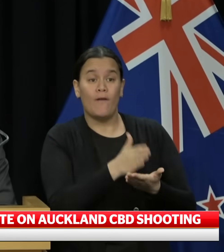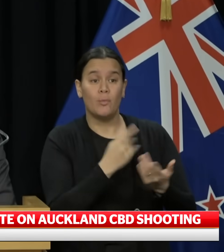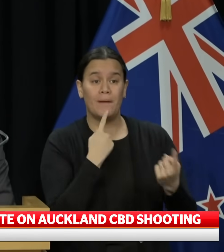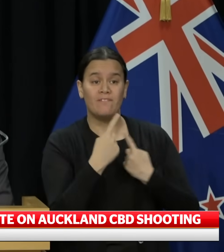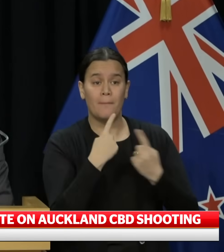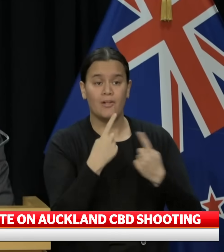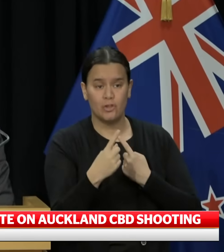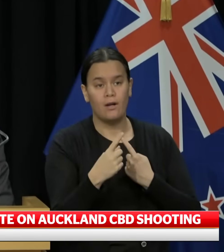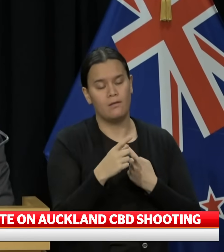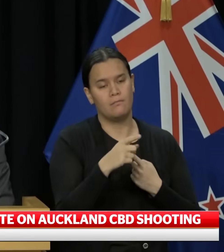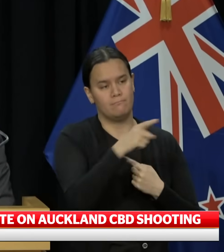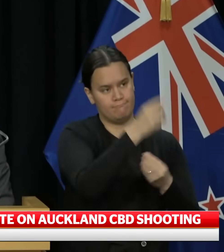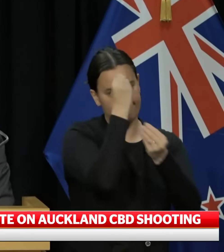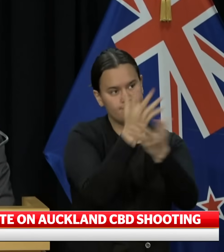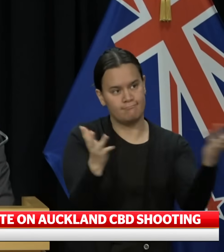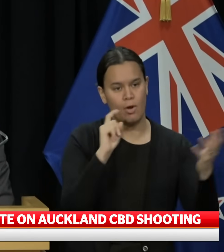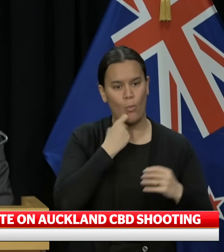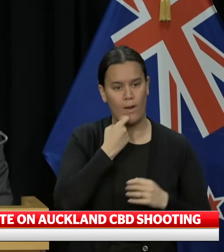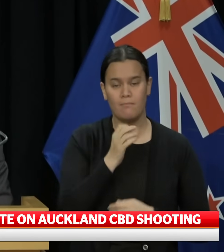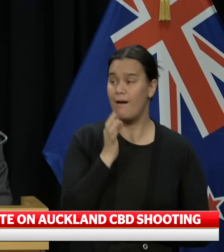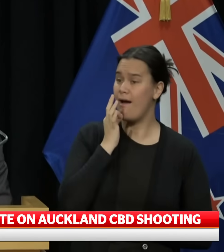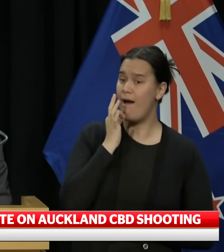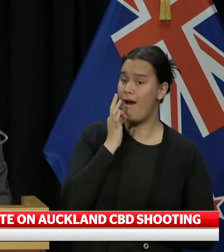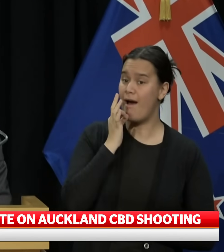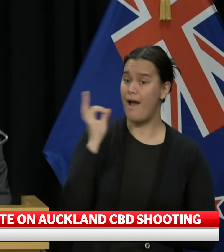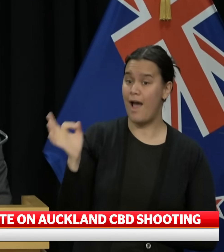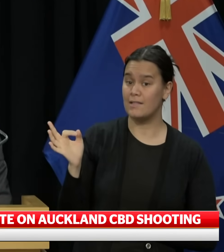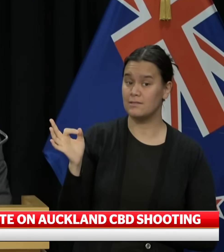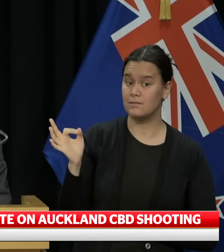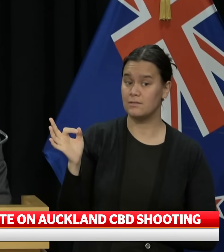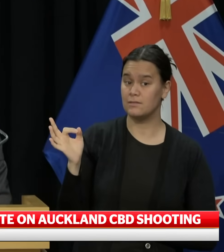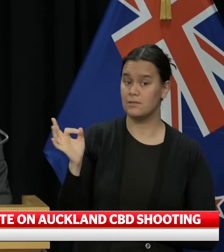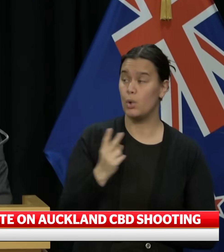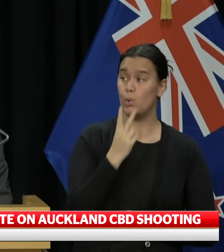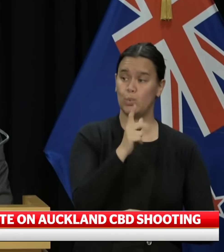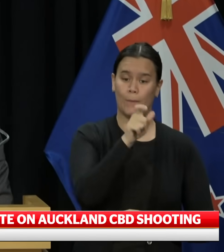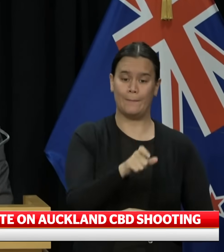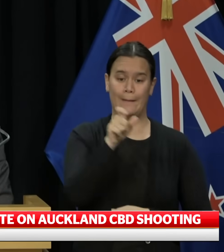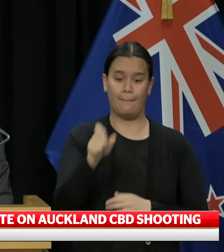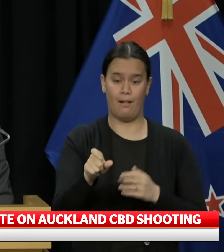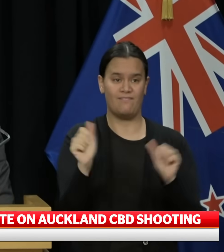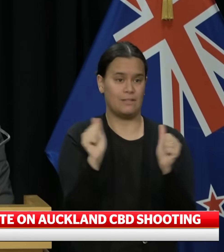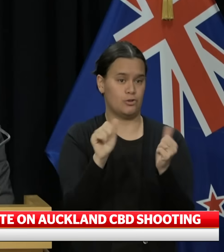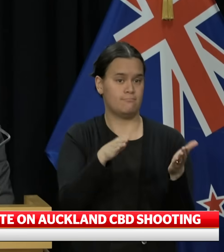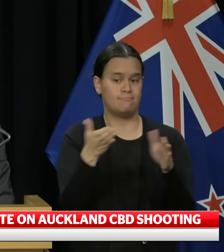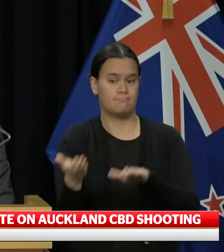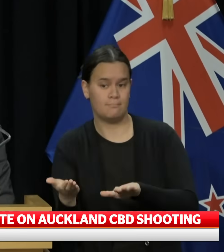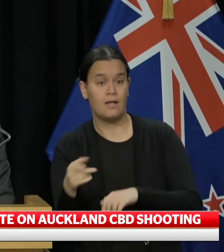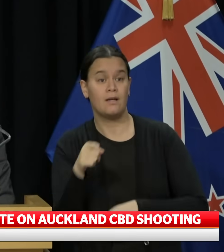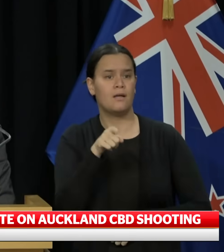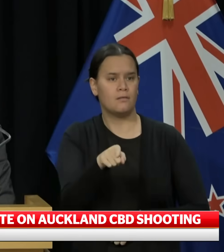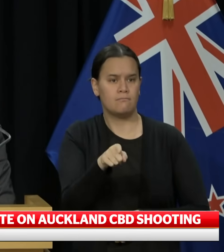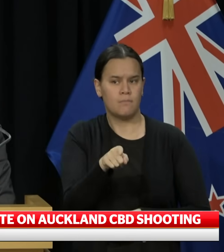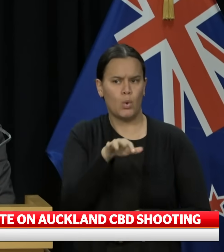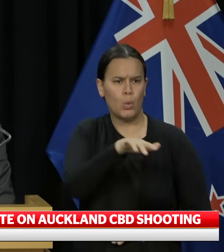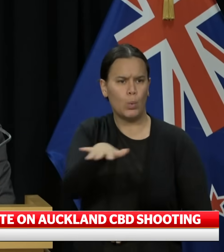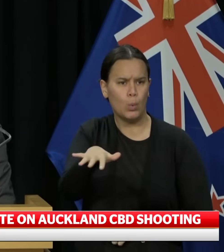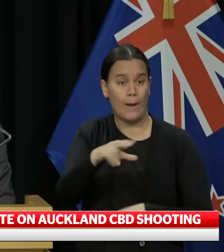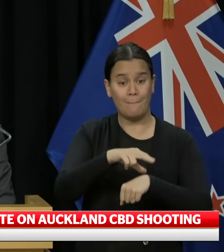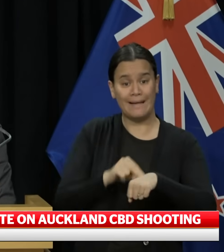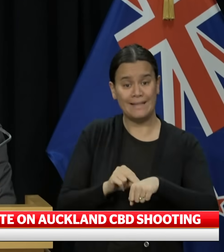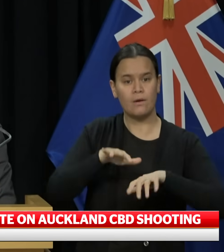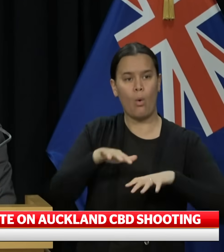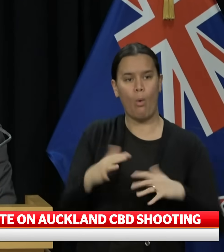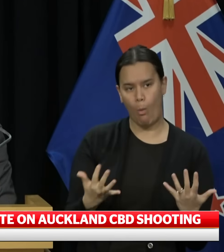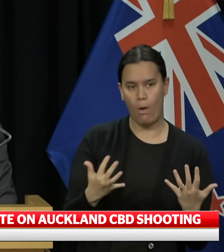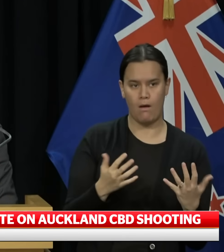that information, they'll do that. The two other people that were killed, do you know whether they were civilians or police officers? My